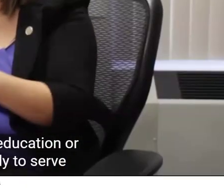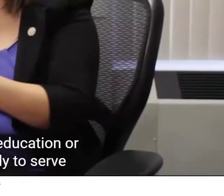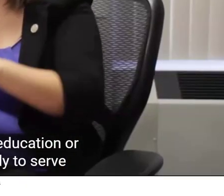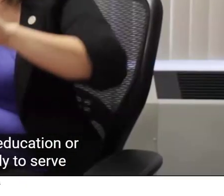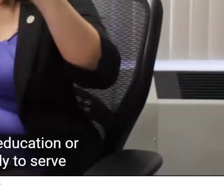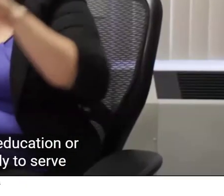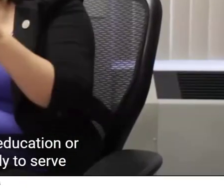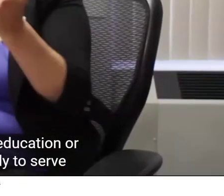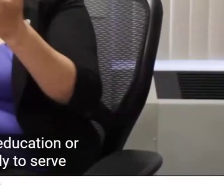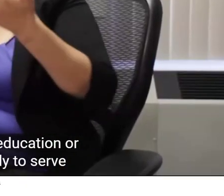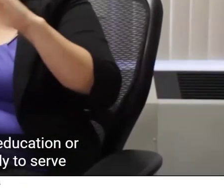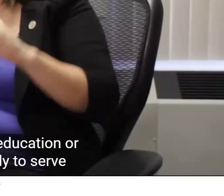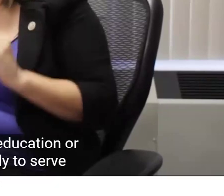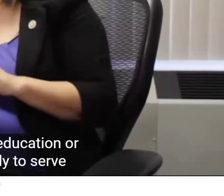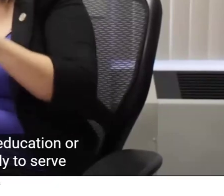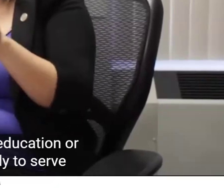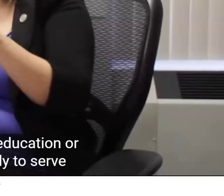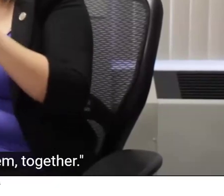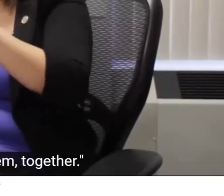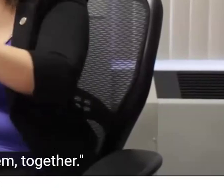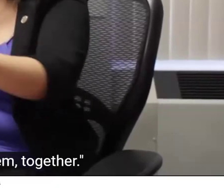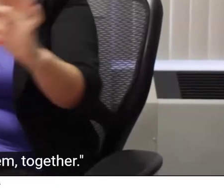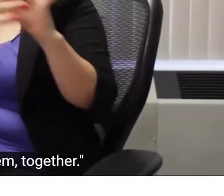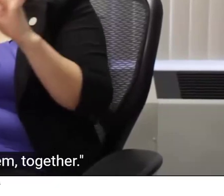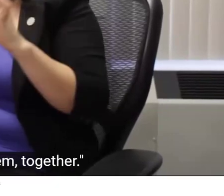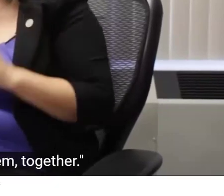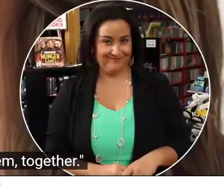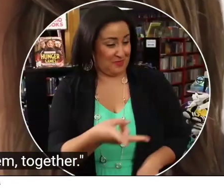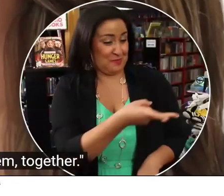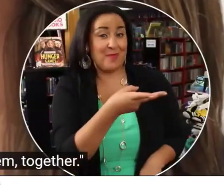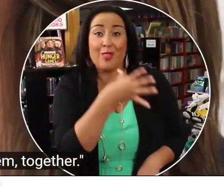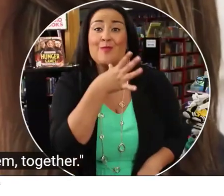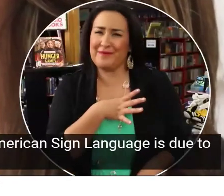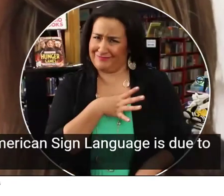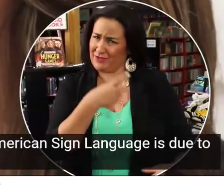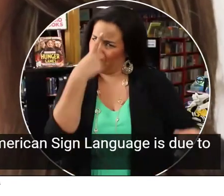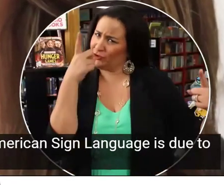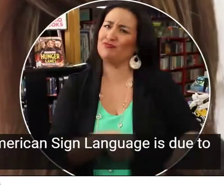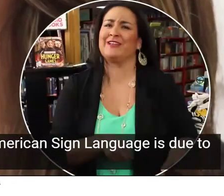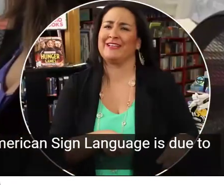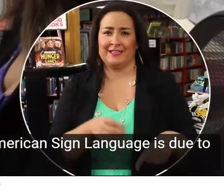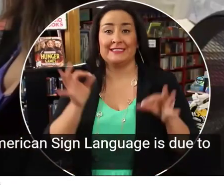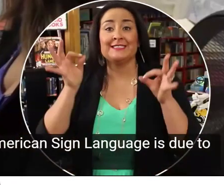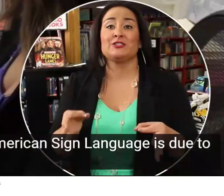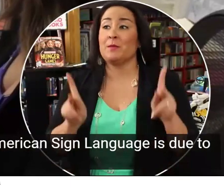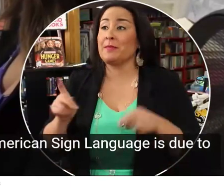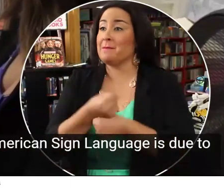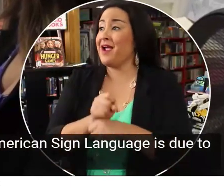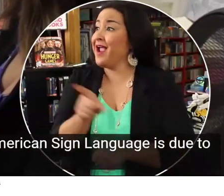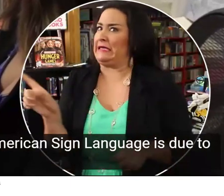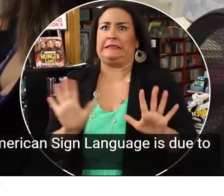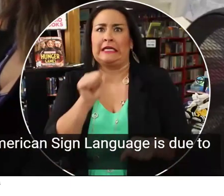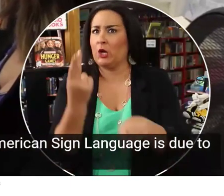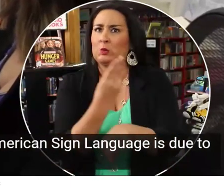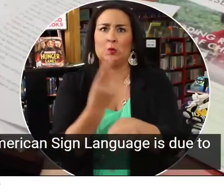to deaf education or early intervention, they are ready to serve the community and work with them together. Both women agreed that the decision to